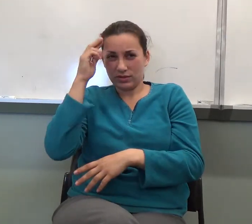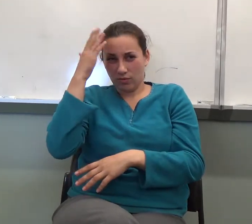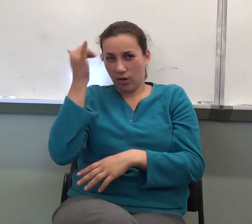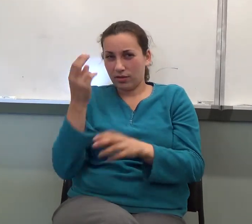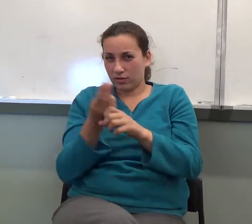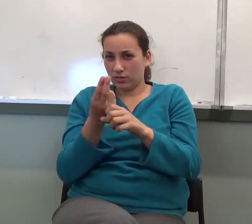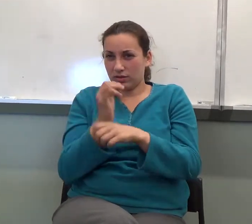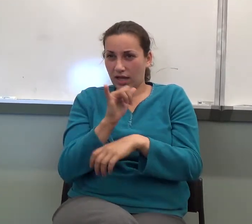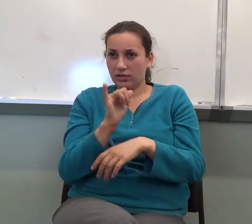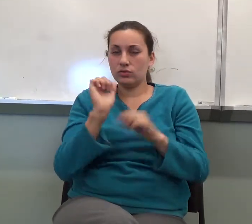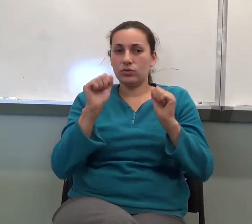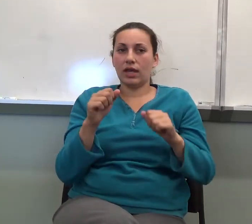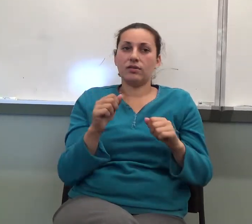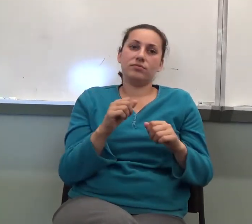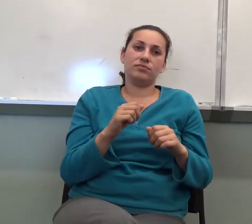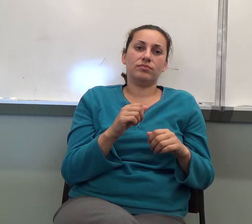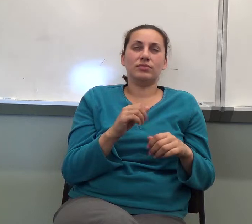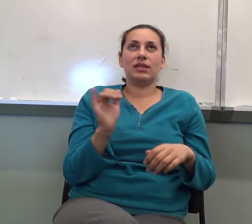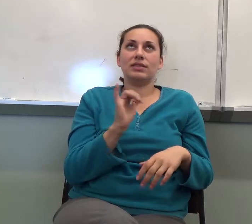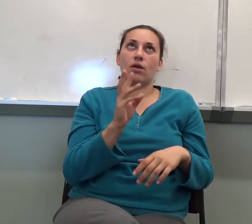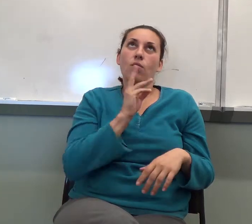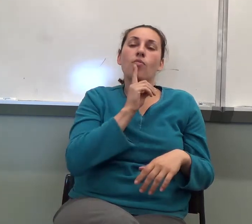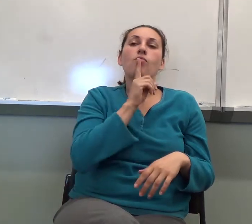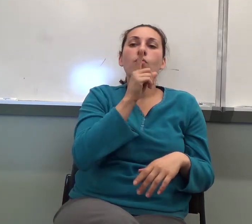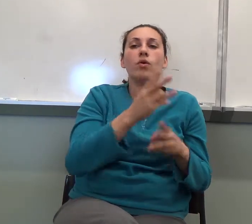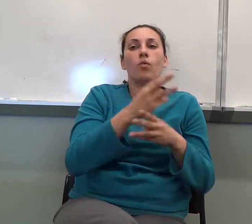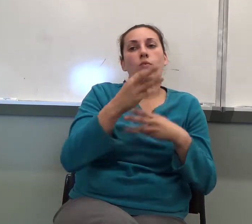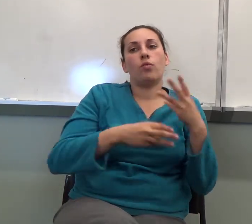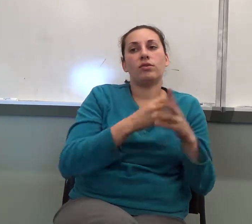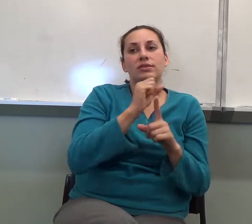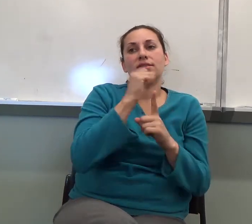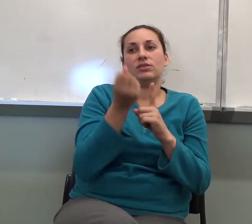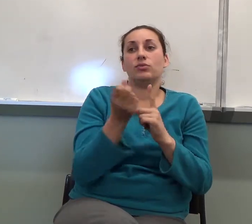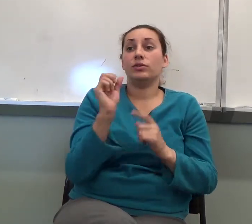So you can relate to the real world, so to speak. Let's do some more.